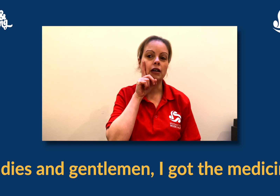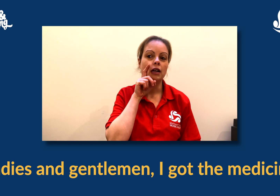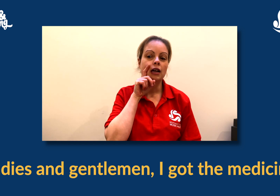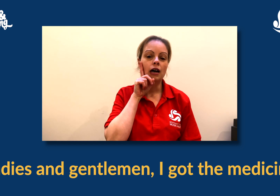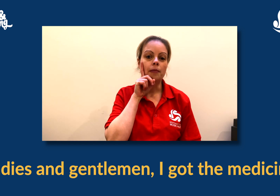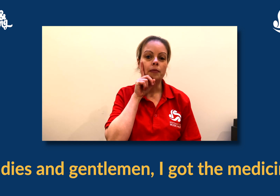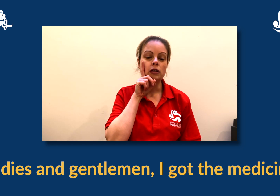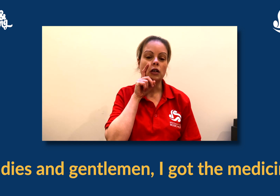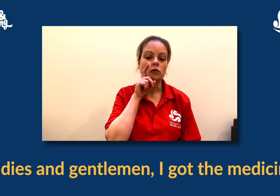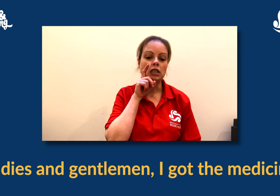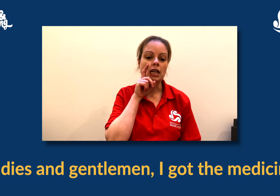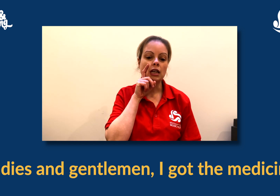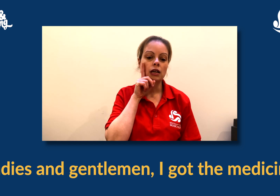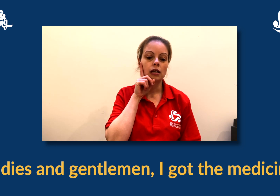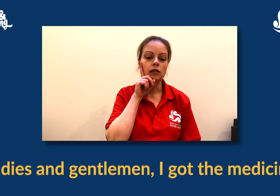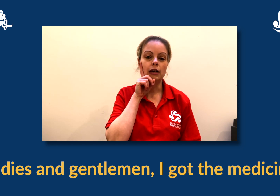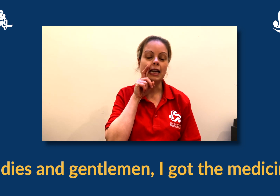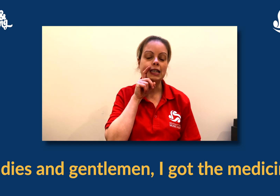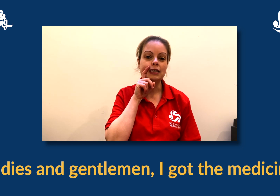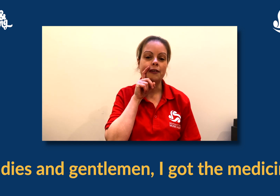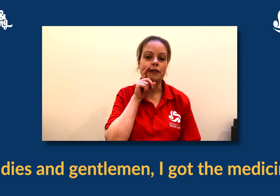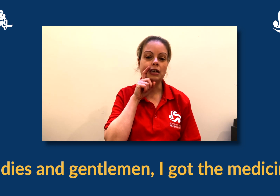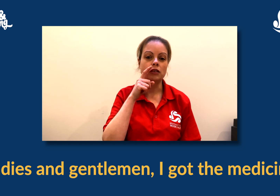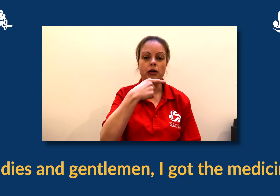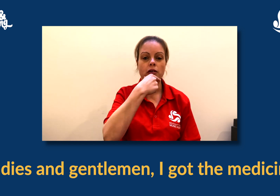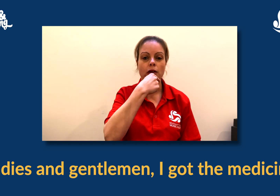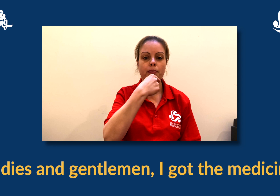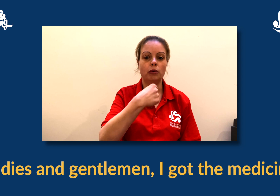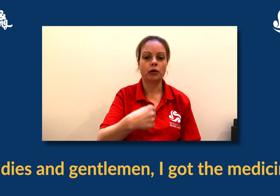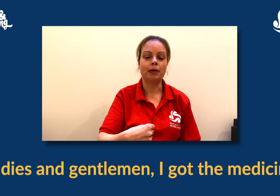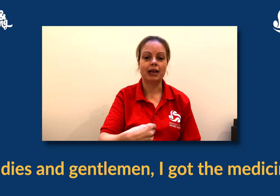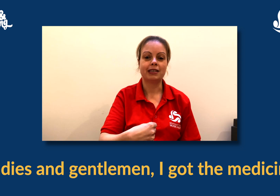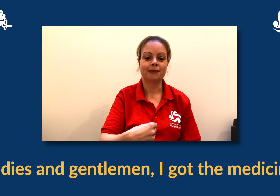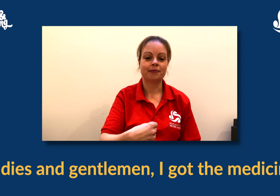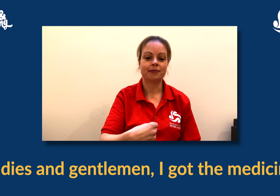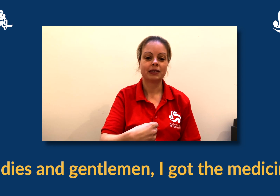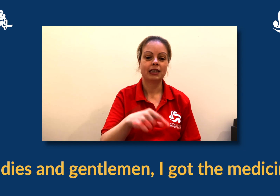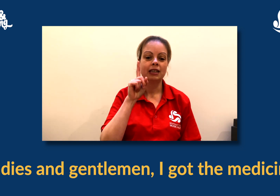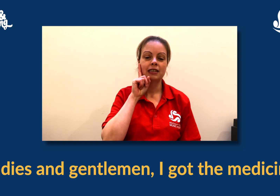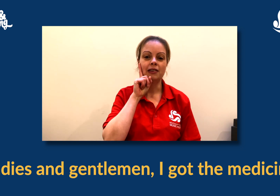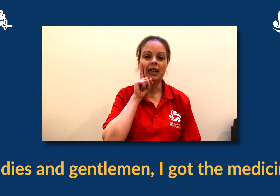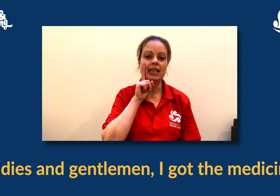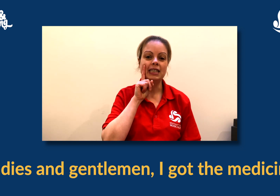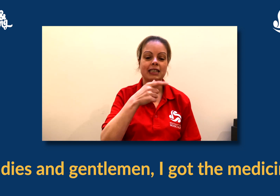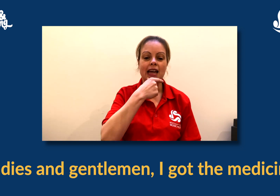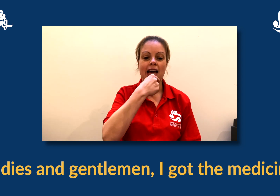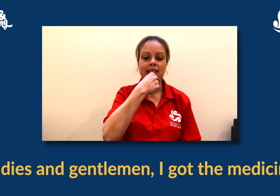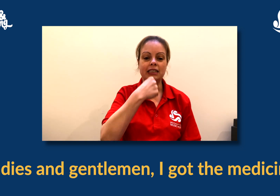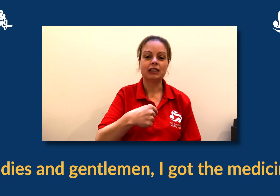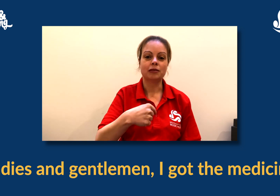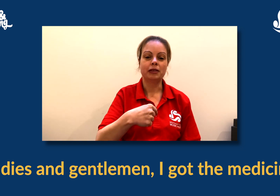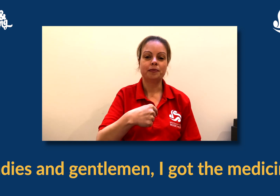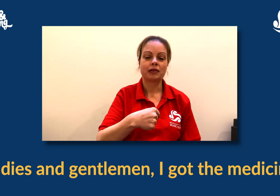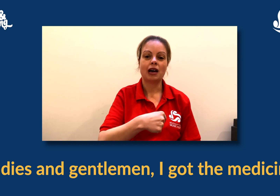finger and touch your cheek. So ladies, and for gentlemen, you're going to pull your beard. So ladies